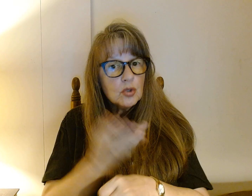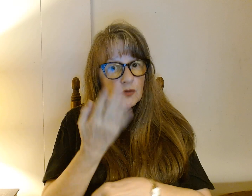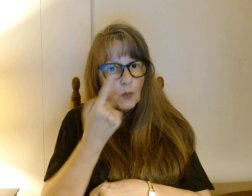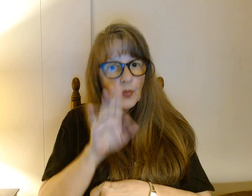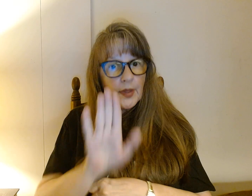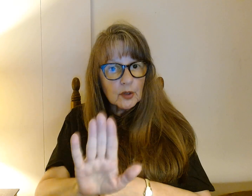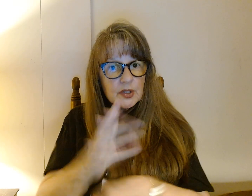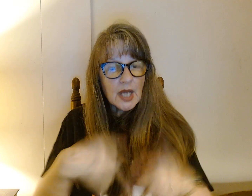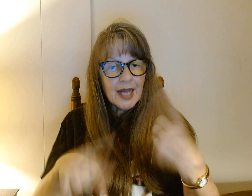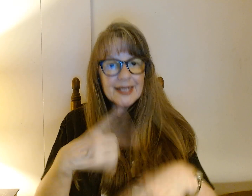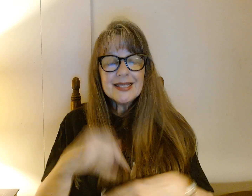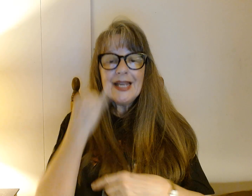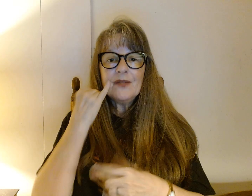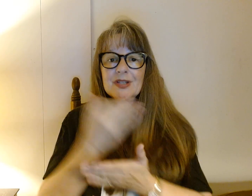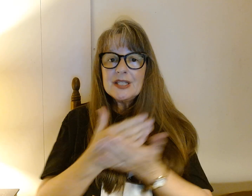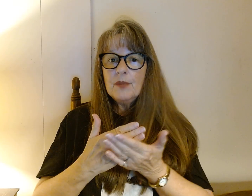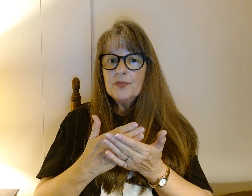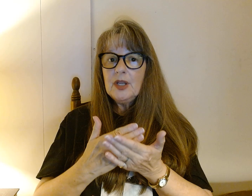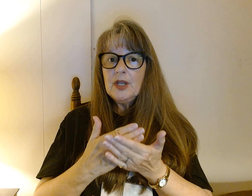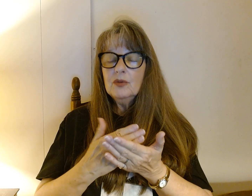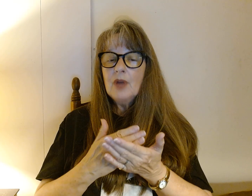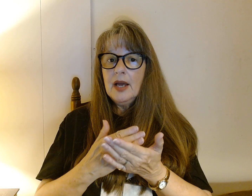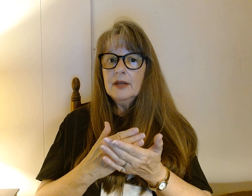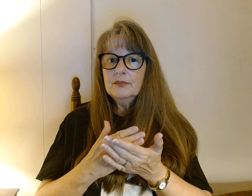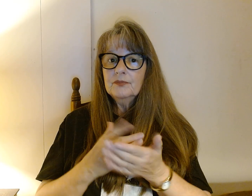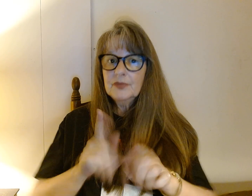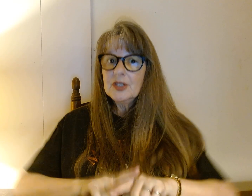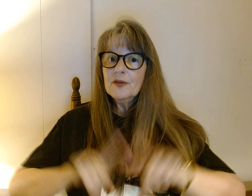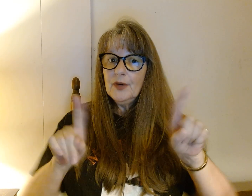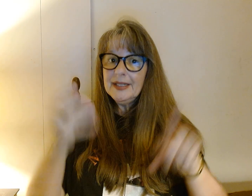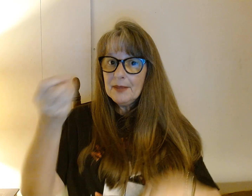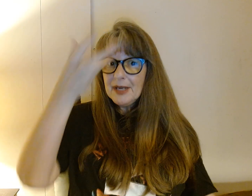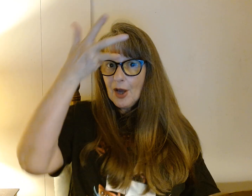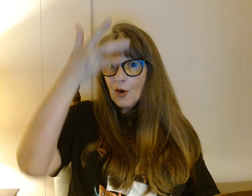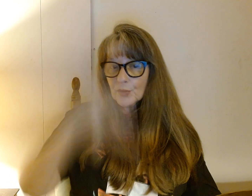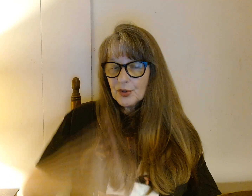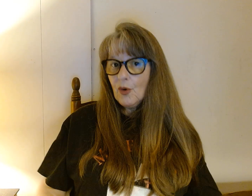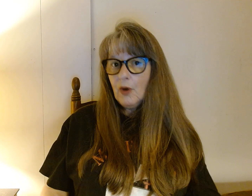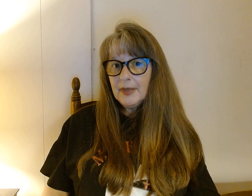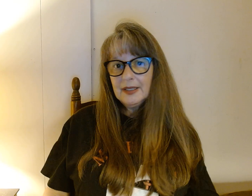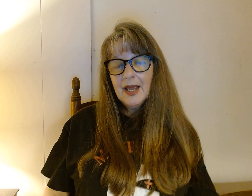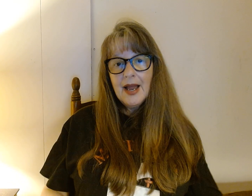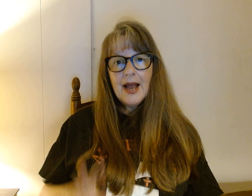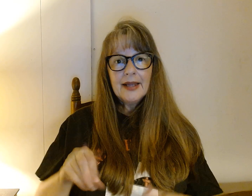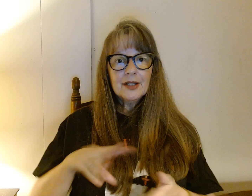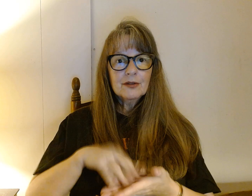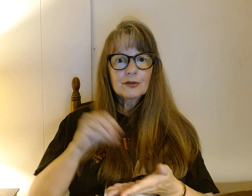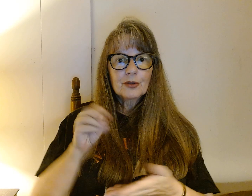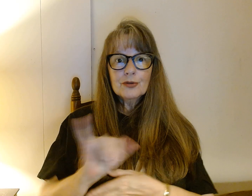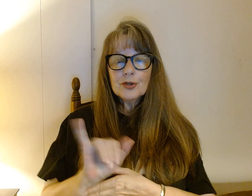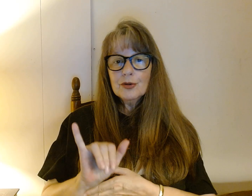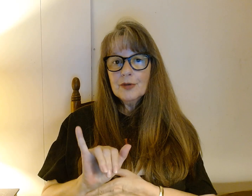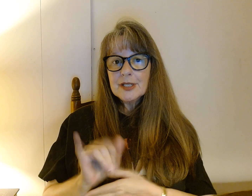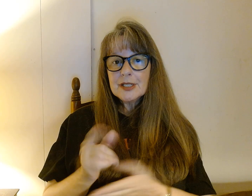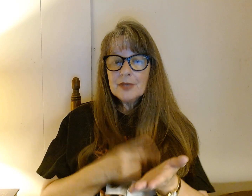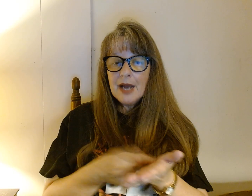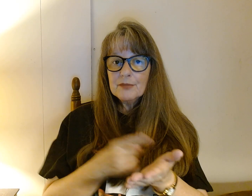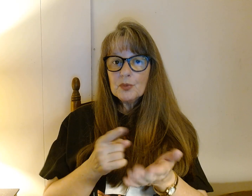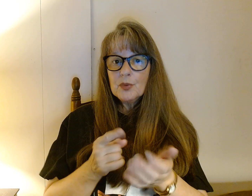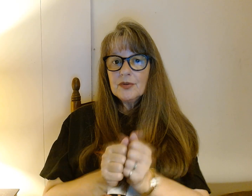for their signs. And if it's something different, let me know. So, I mean, I could learn too, and sometimes with